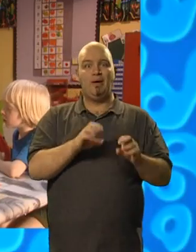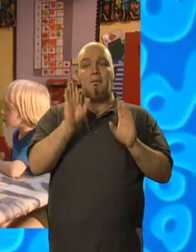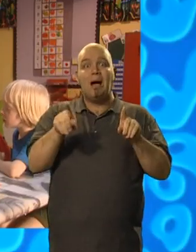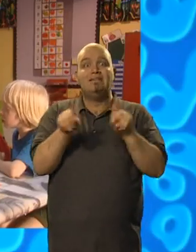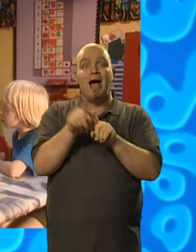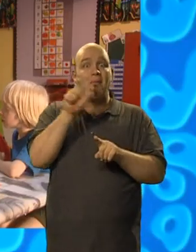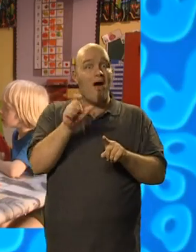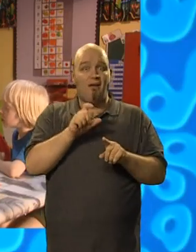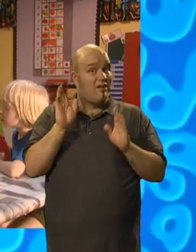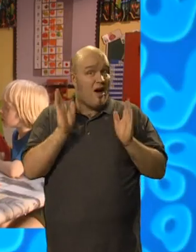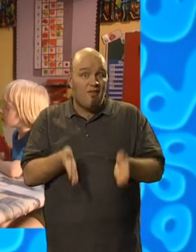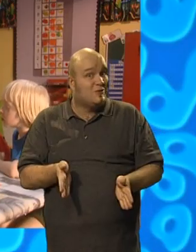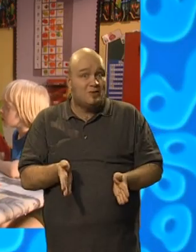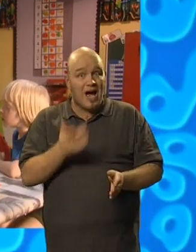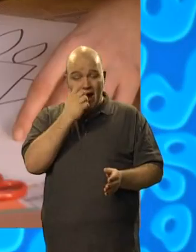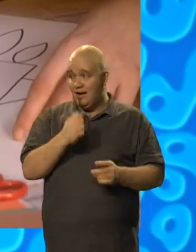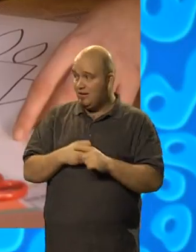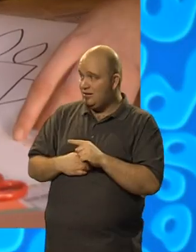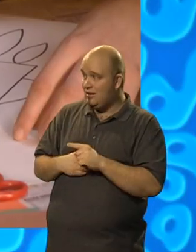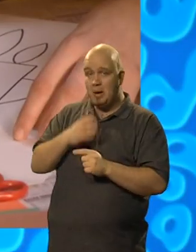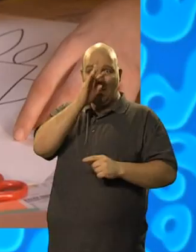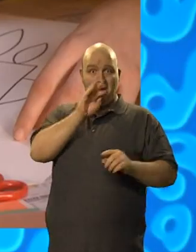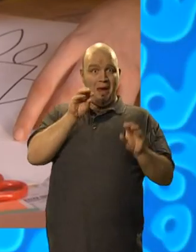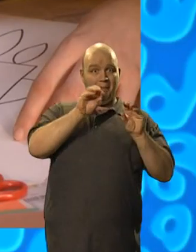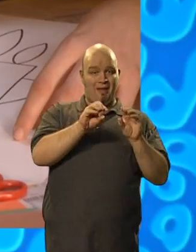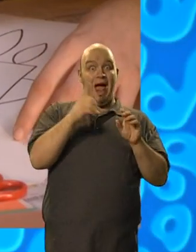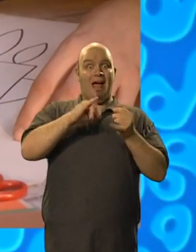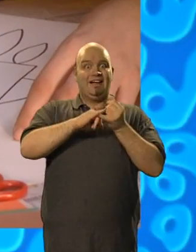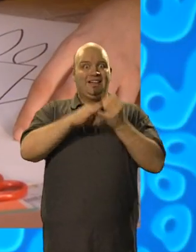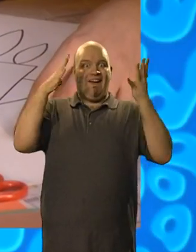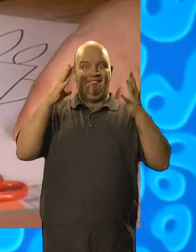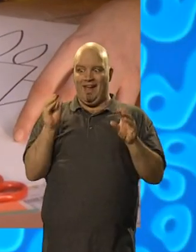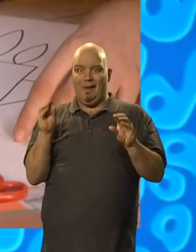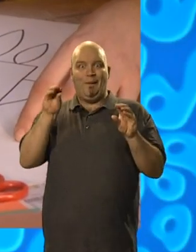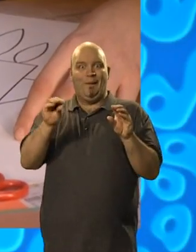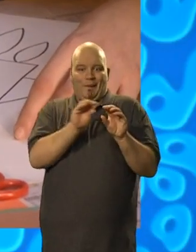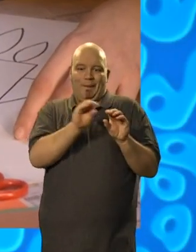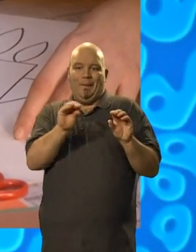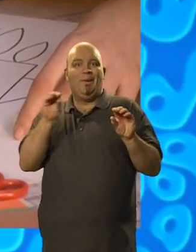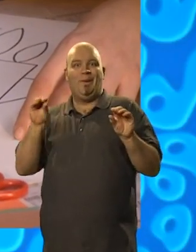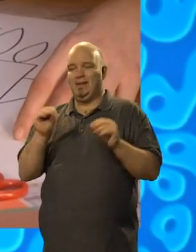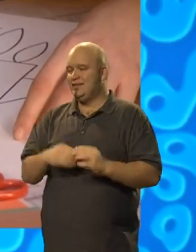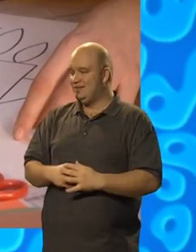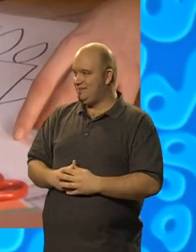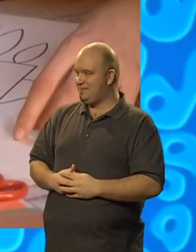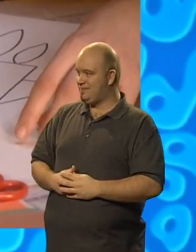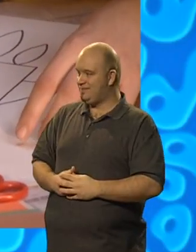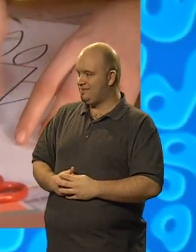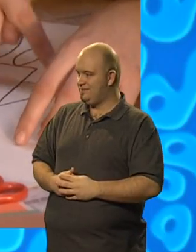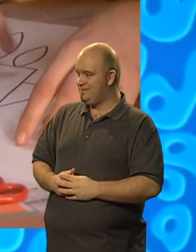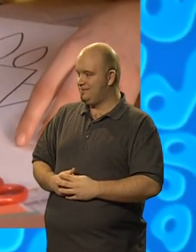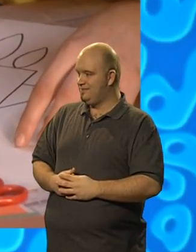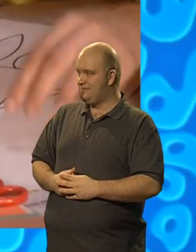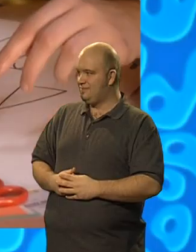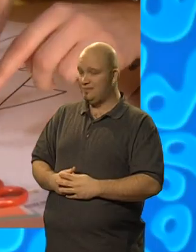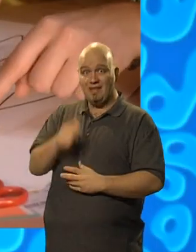next to one another. There's a purple one. And look at that lovely silver. And you fill the